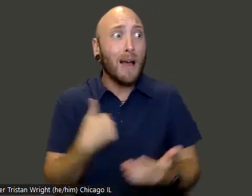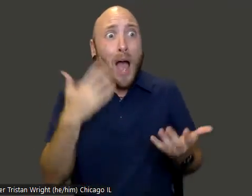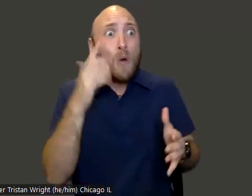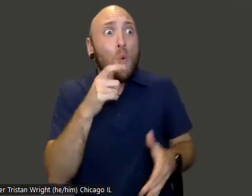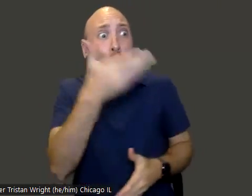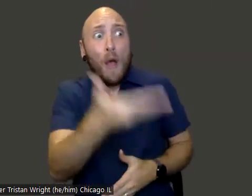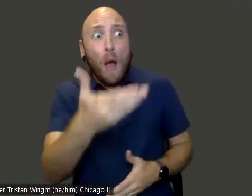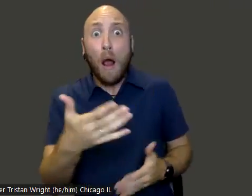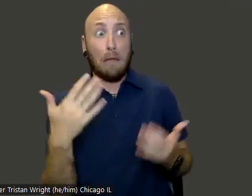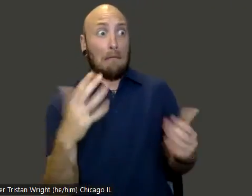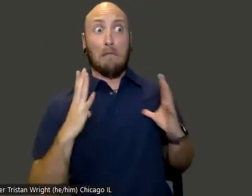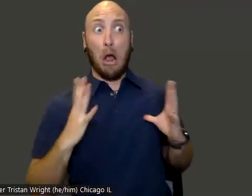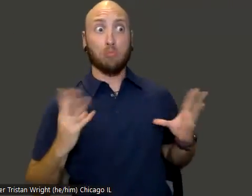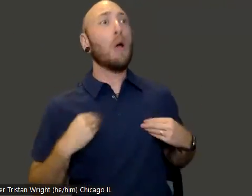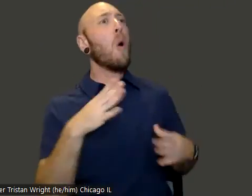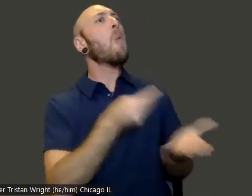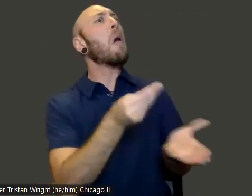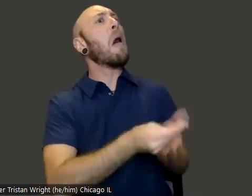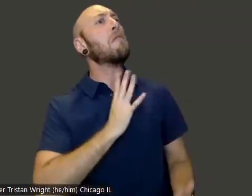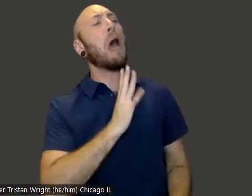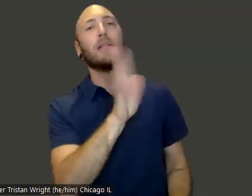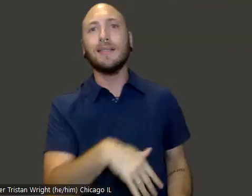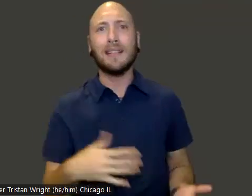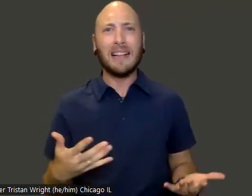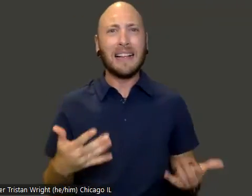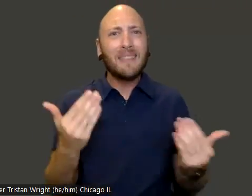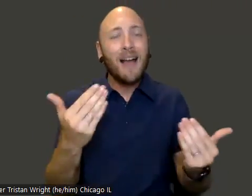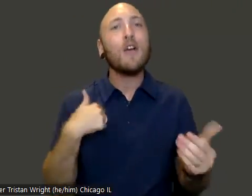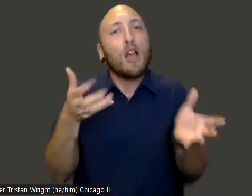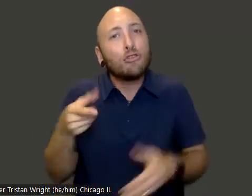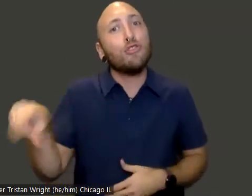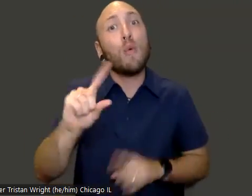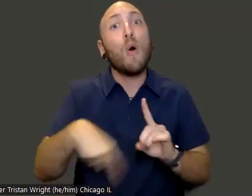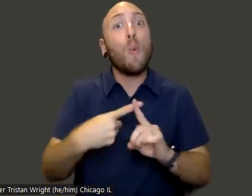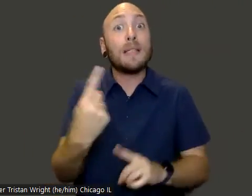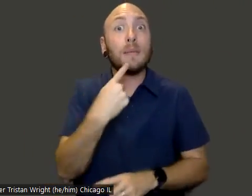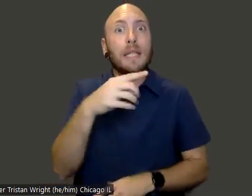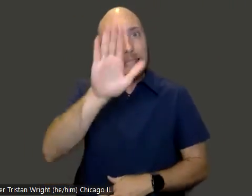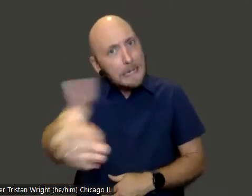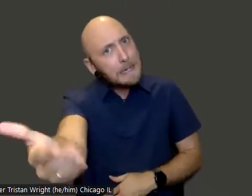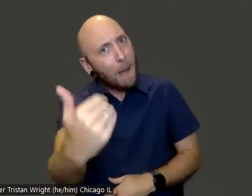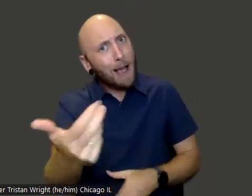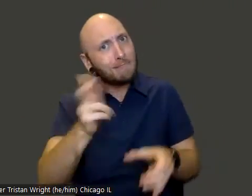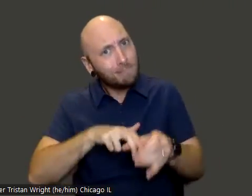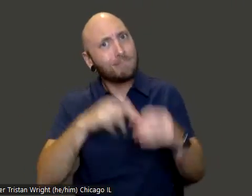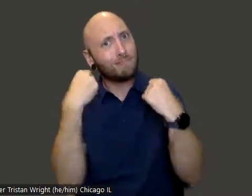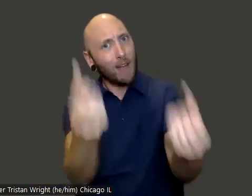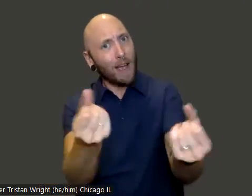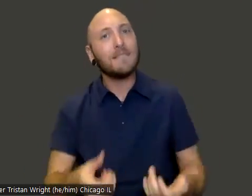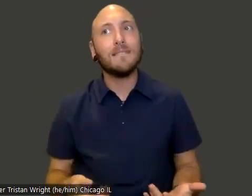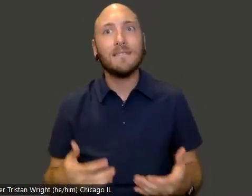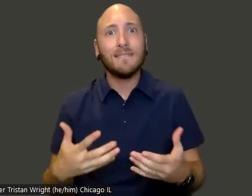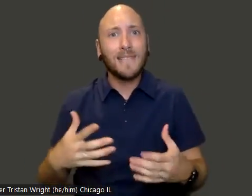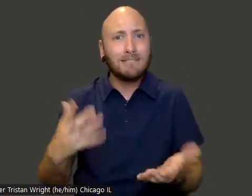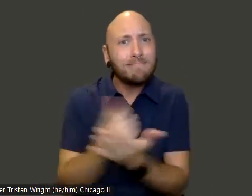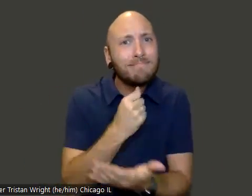it's some things baffle me. But I highly encourage you to get in the car and attend some YPA events, even if it's just a barbecue. Come hang